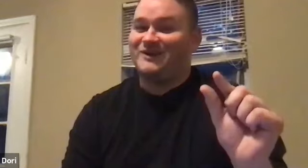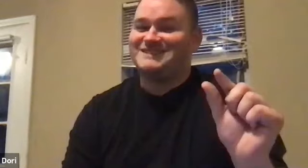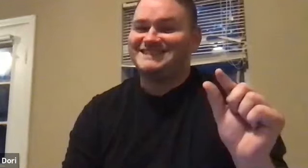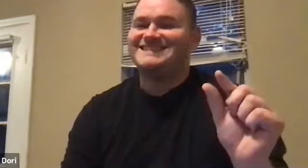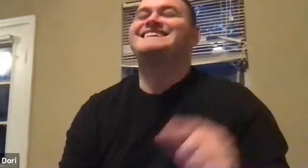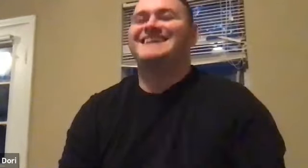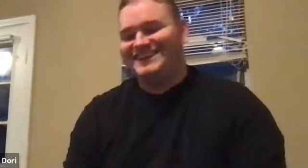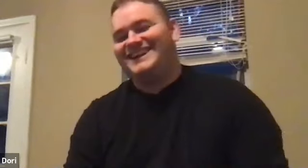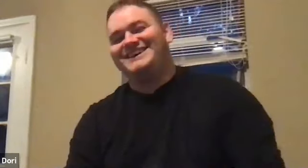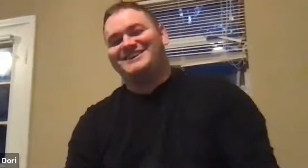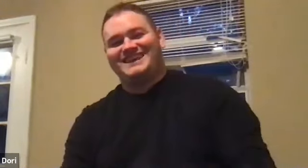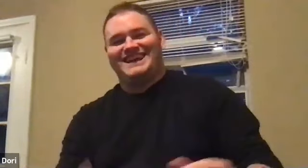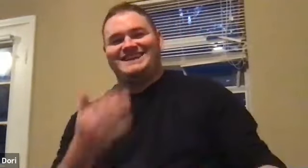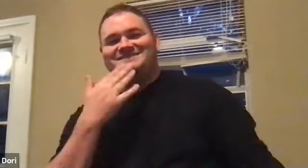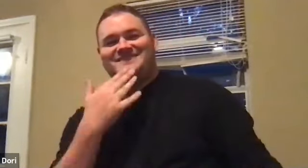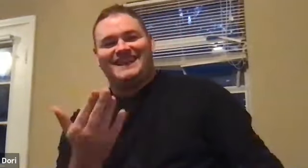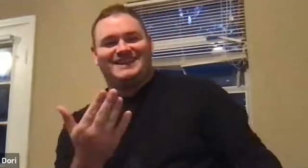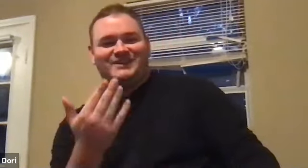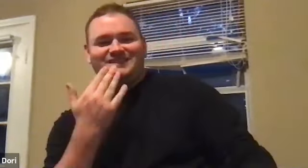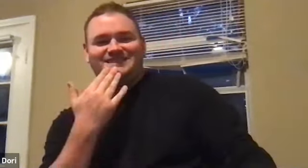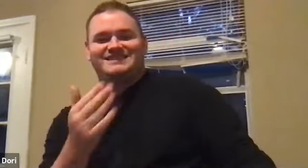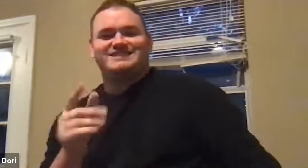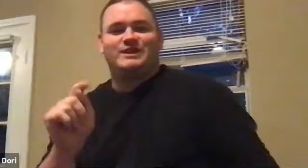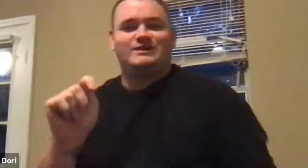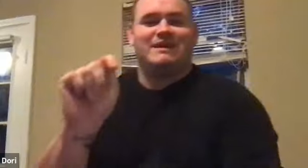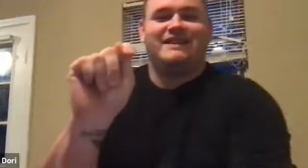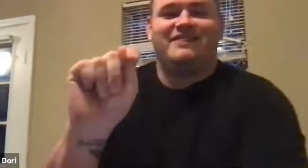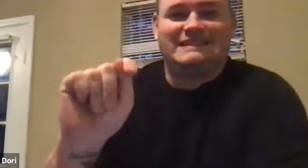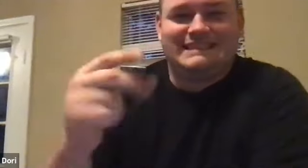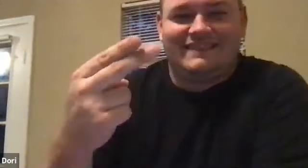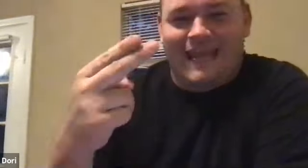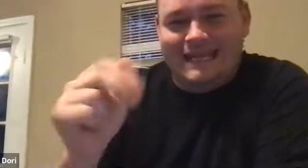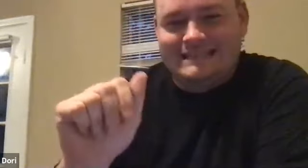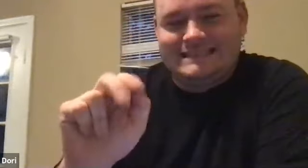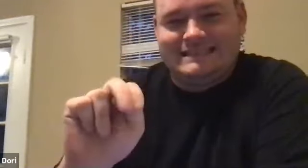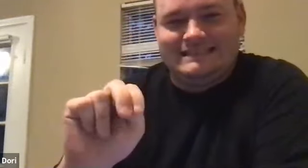Close. There you go. Corey got it. Thank you. I was spelling thanks.